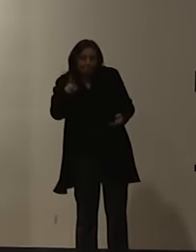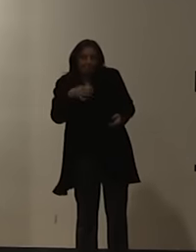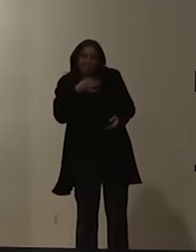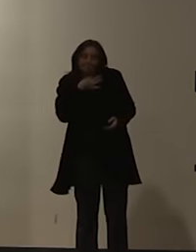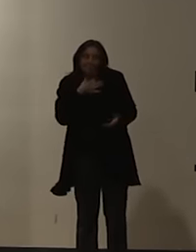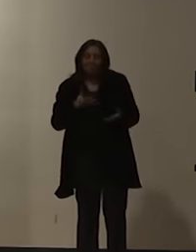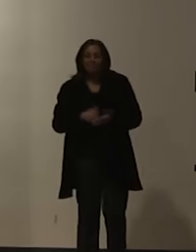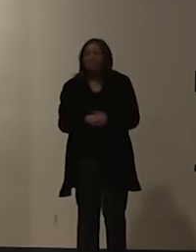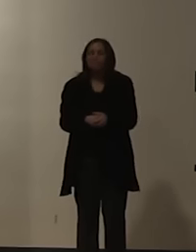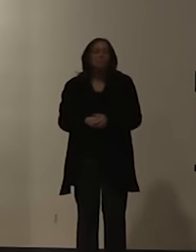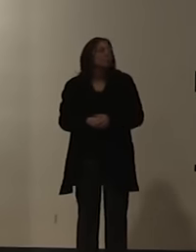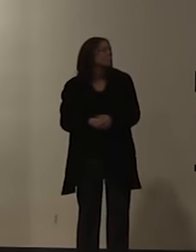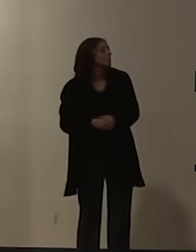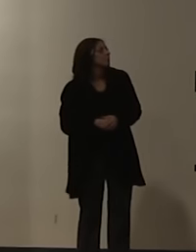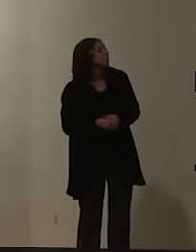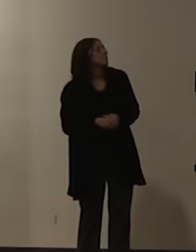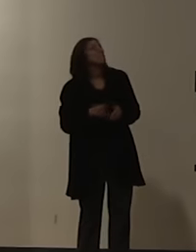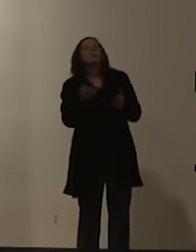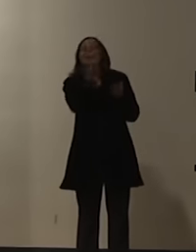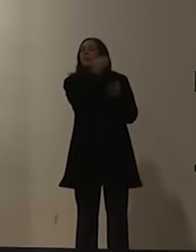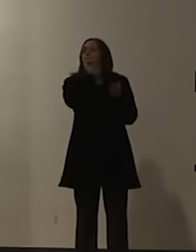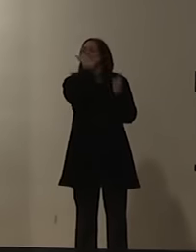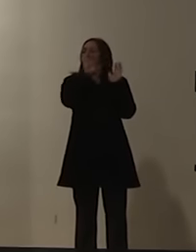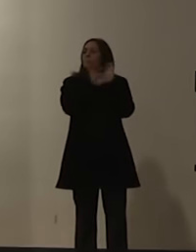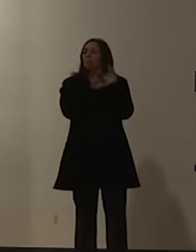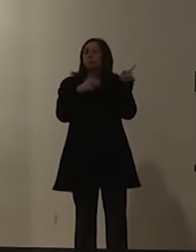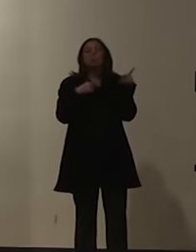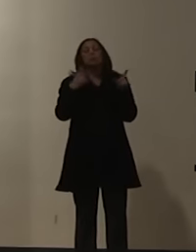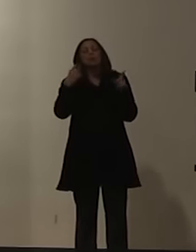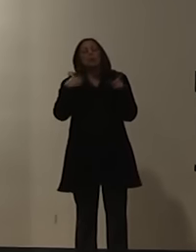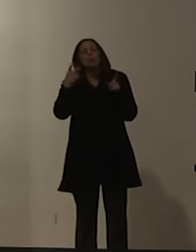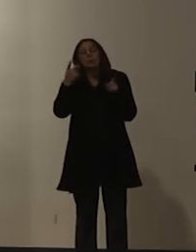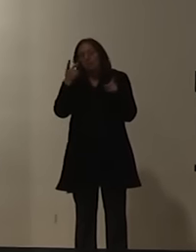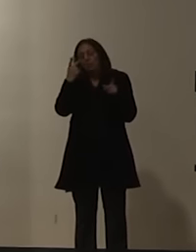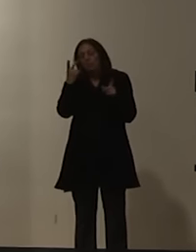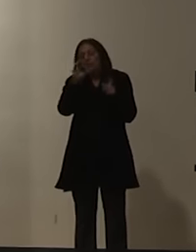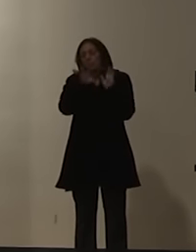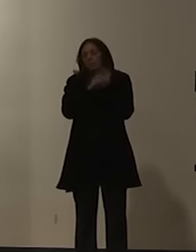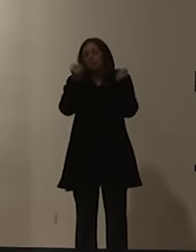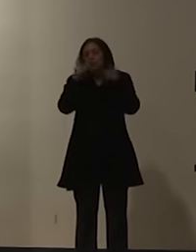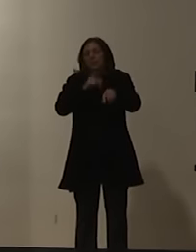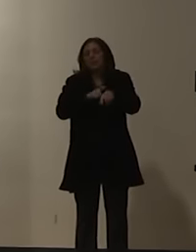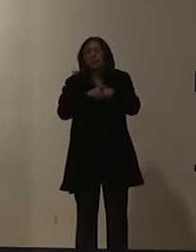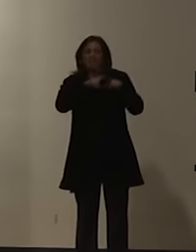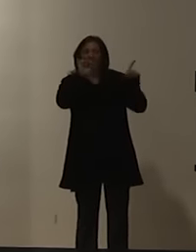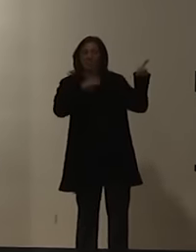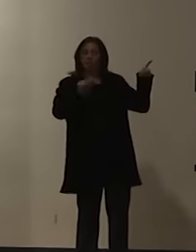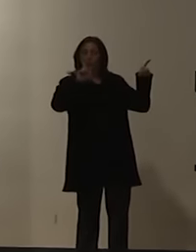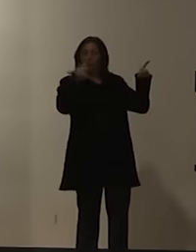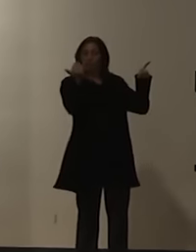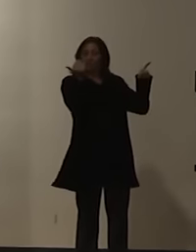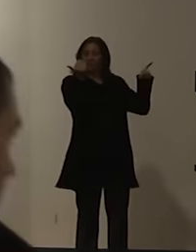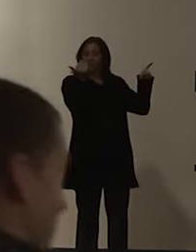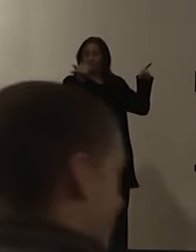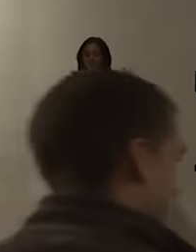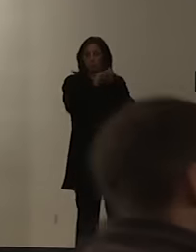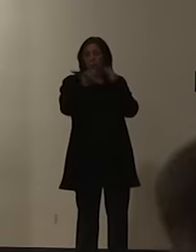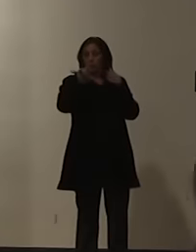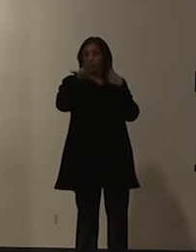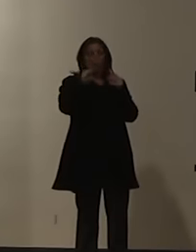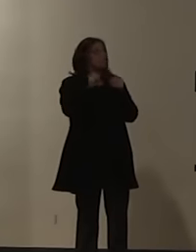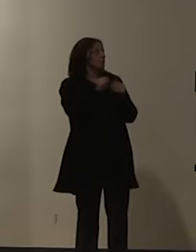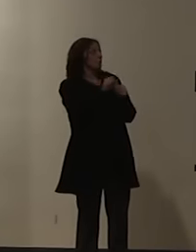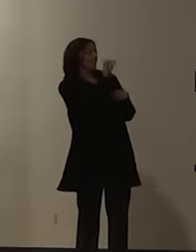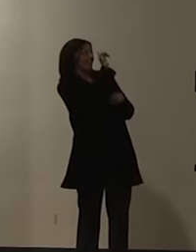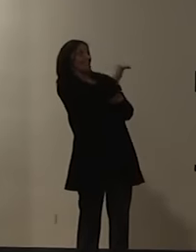is a picture, and I saw it many times, but I saw this one, this is August 15th, New York Times. That's an Ebola treatment unit.